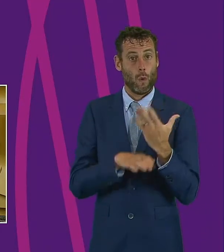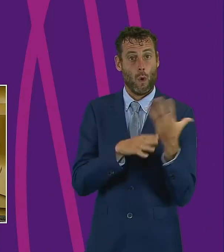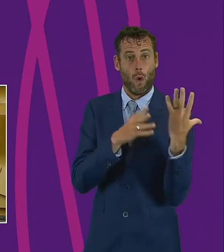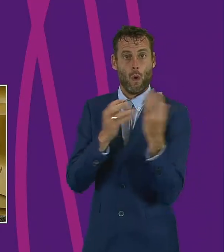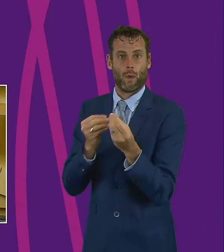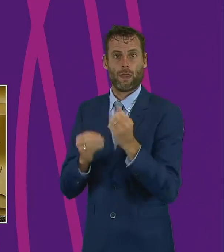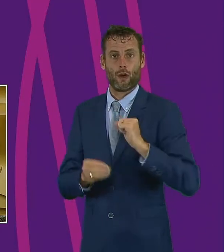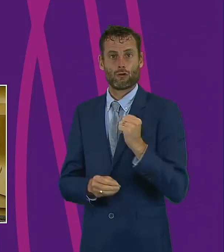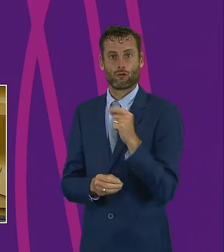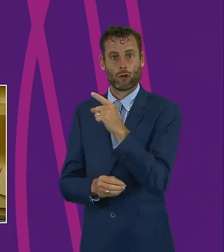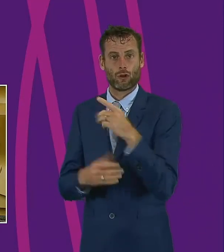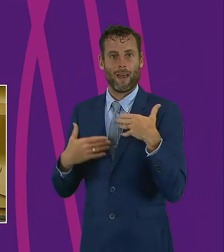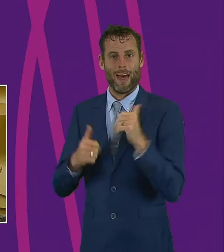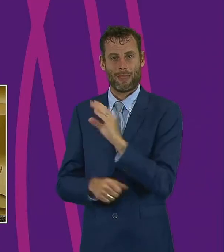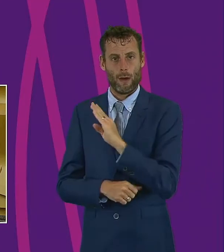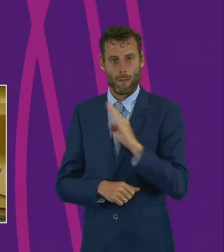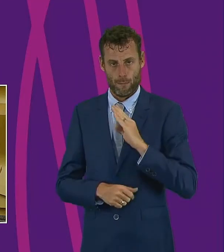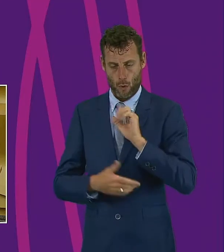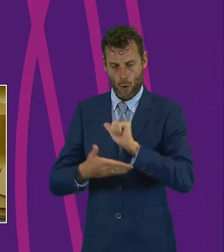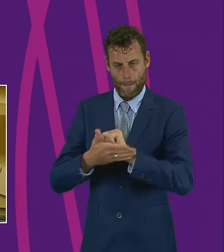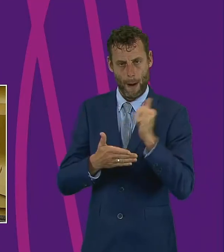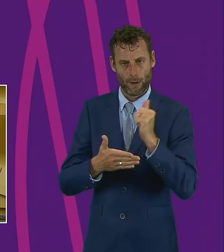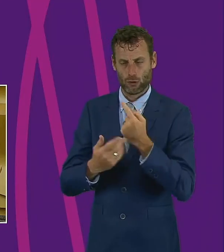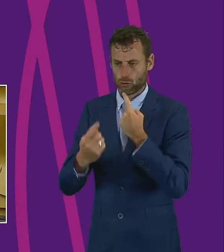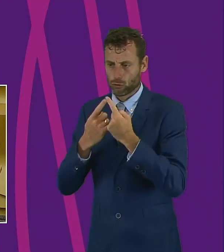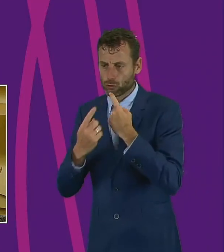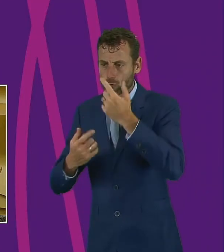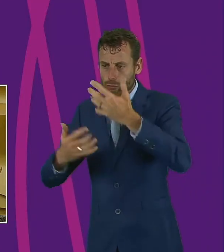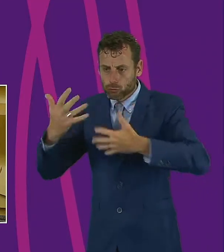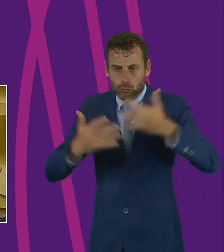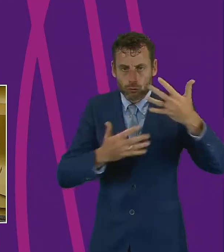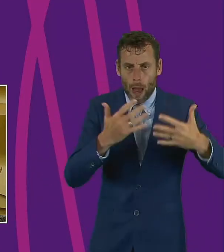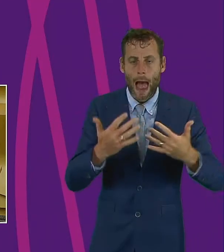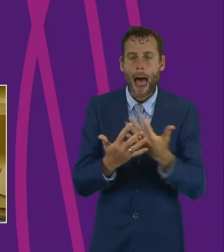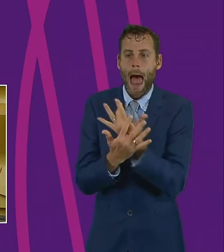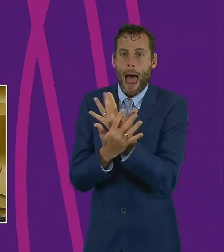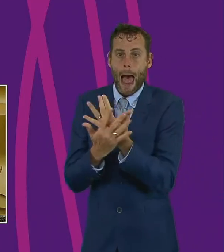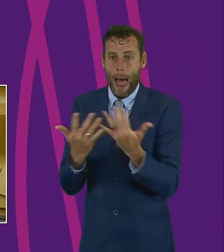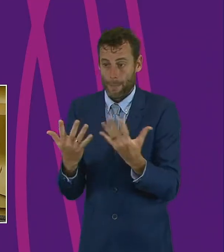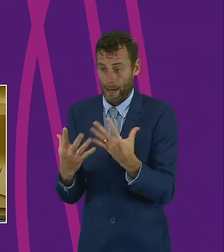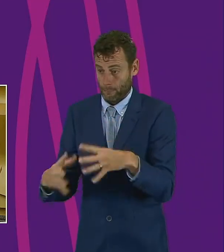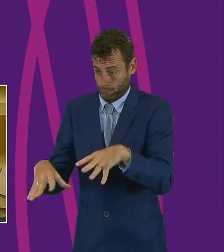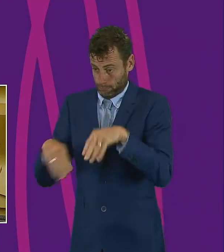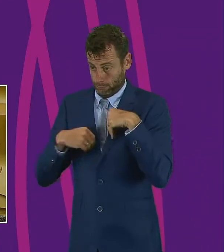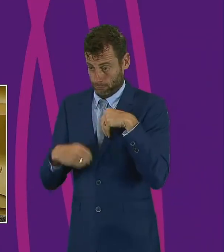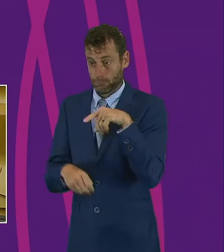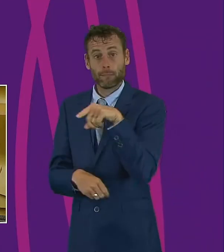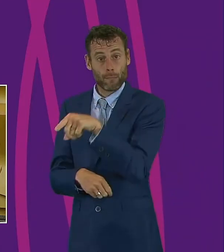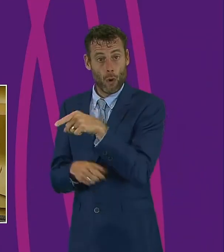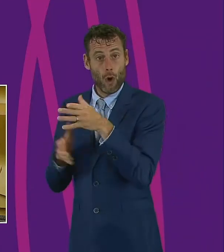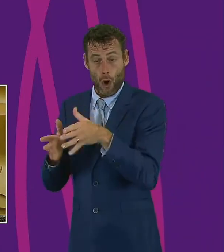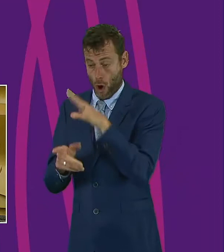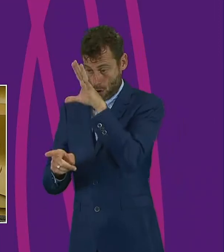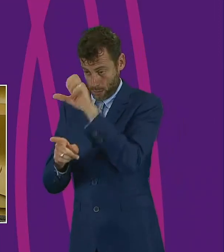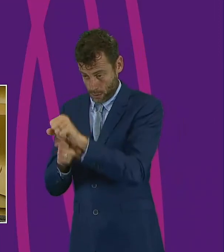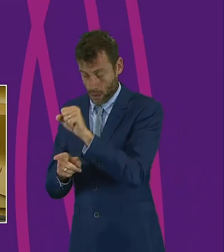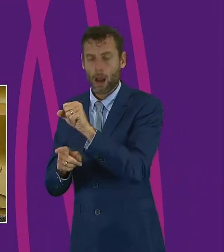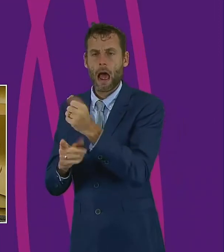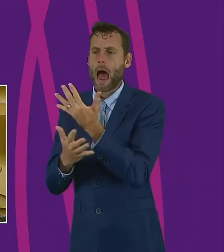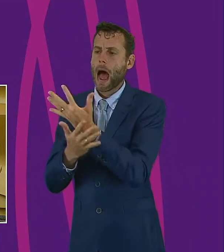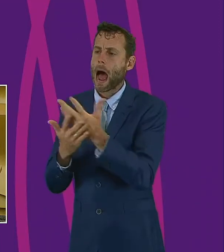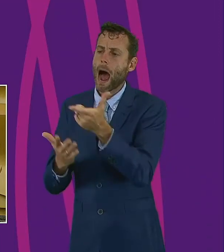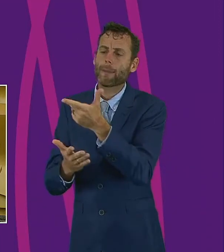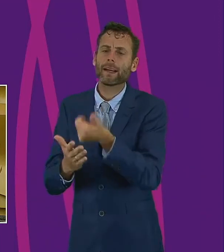and analysis on the number of patients tested prior to discharge and the outcome and the date of that test. That will include examining